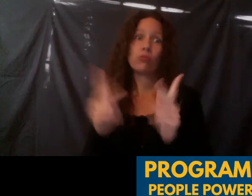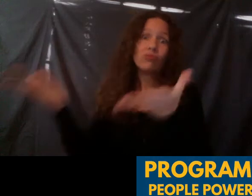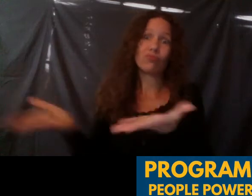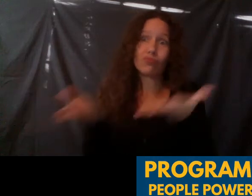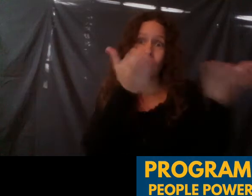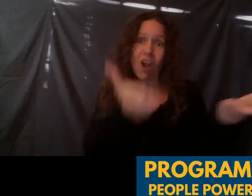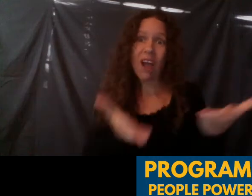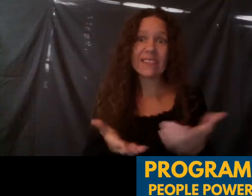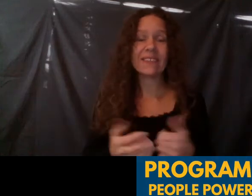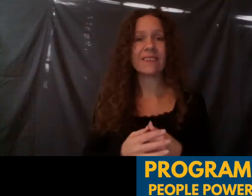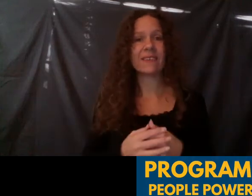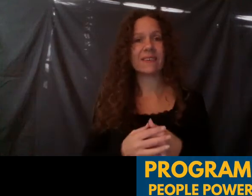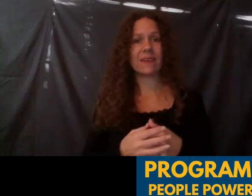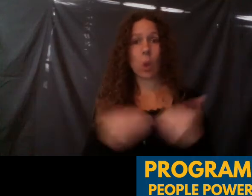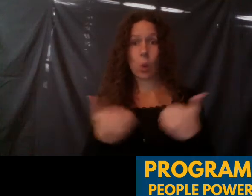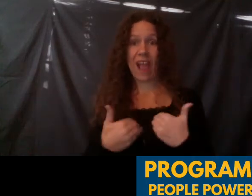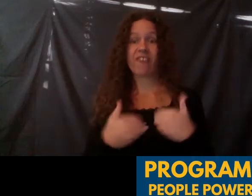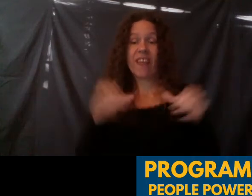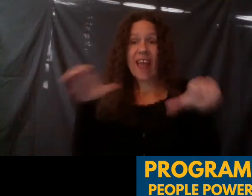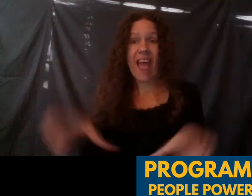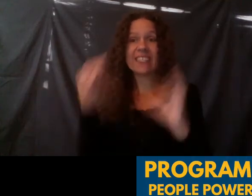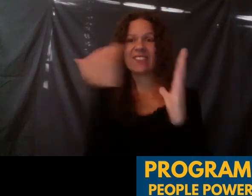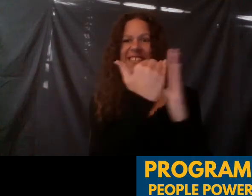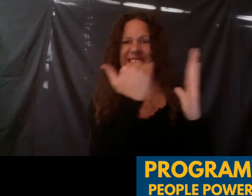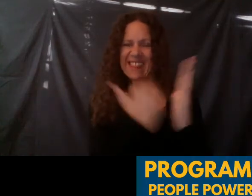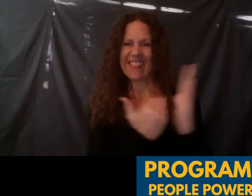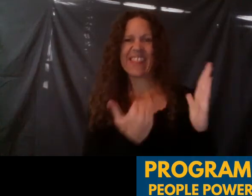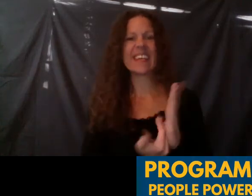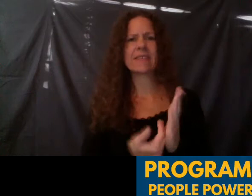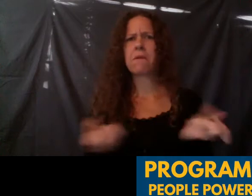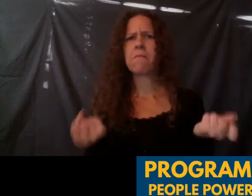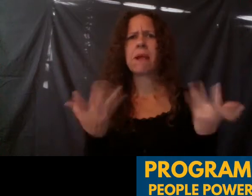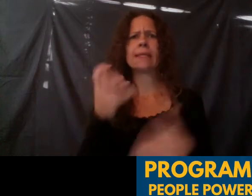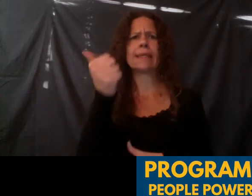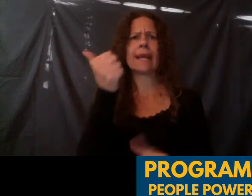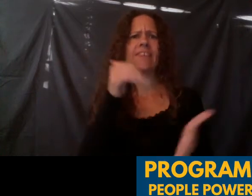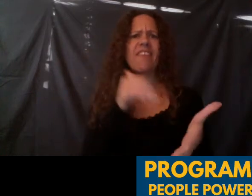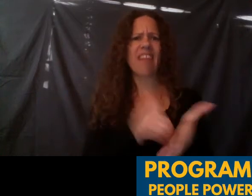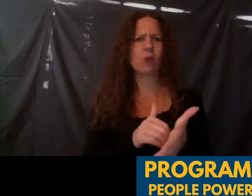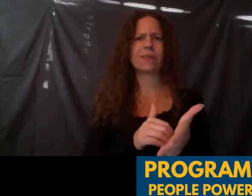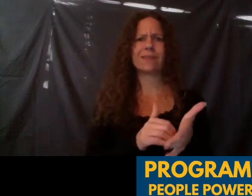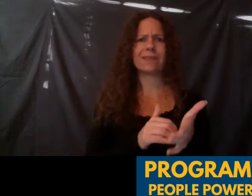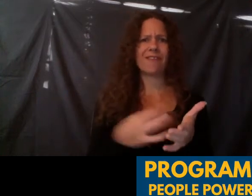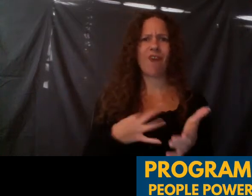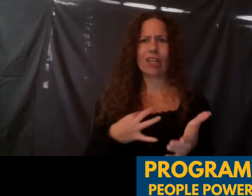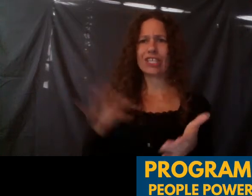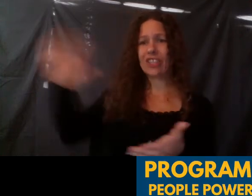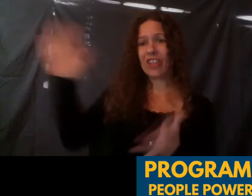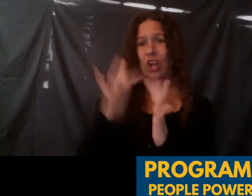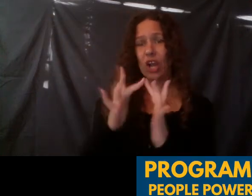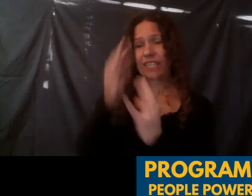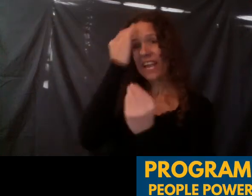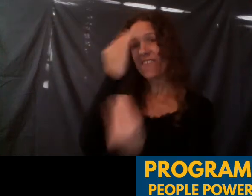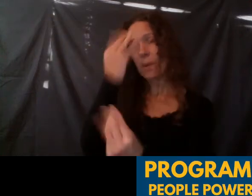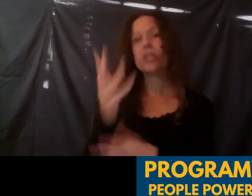activist list that's now captured in NGP Van that has tens of thousands of California volunteers' contact information that the party will be able to use for its